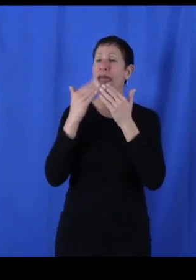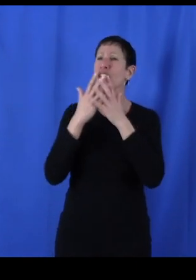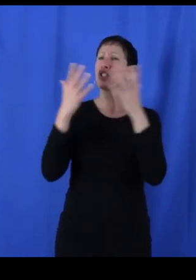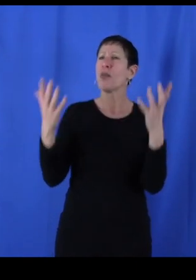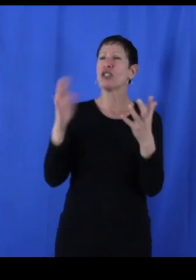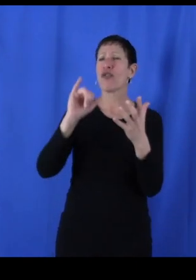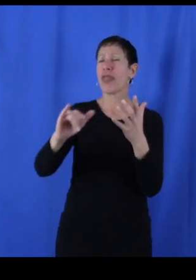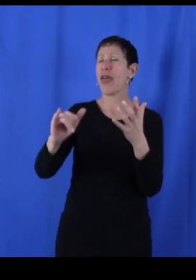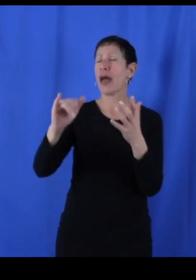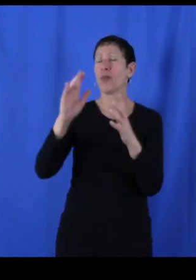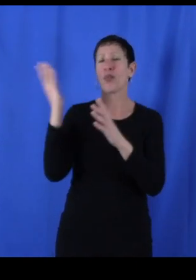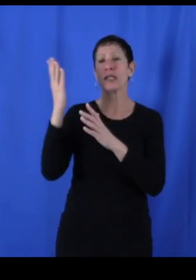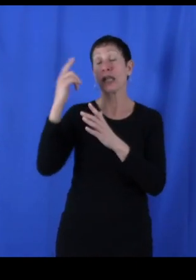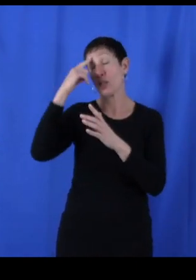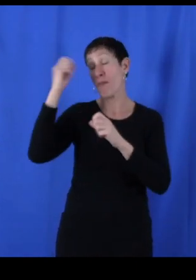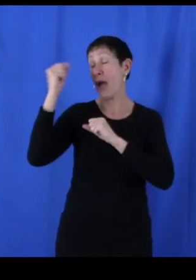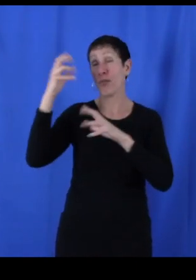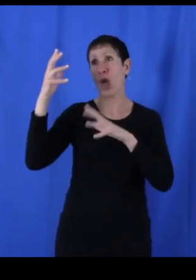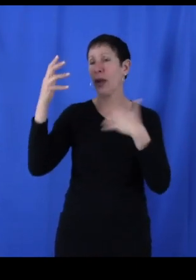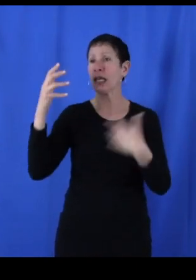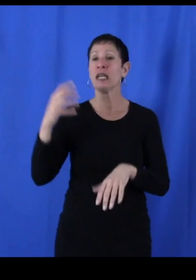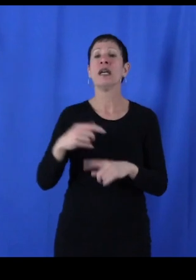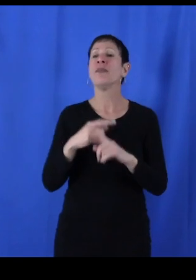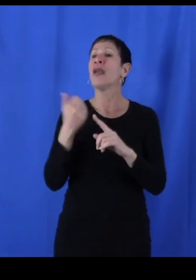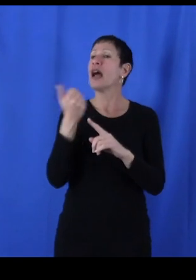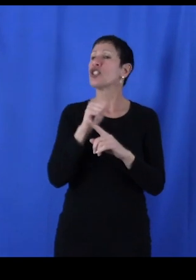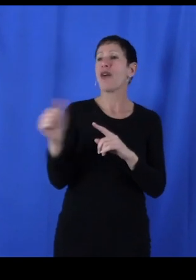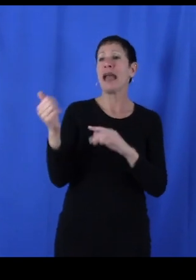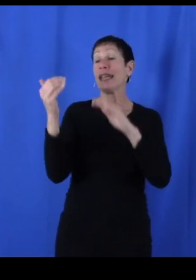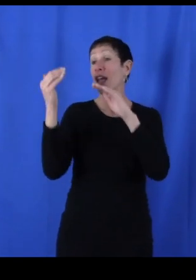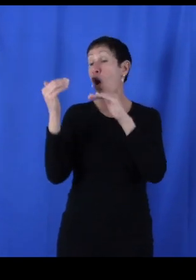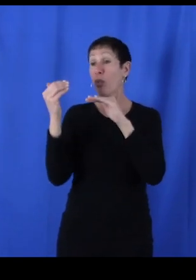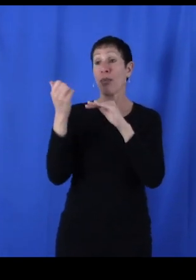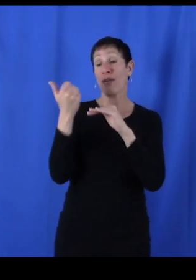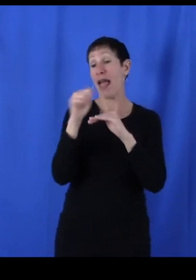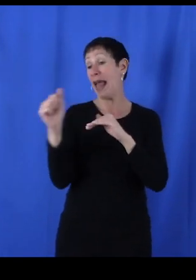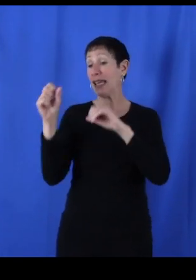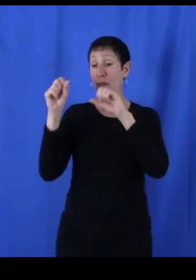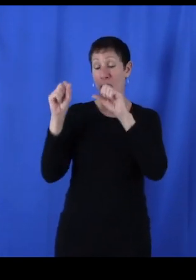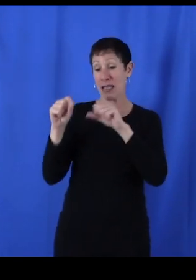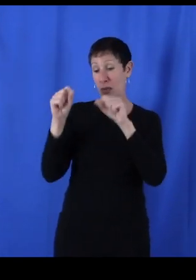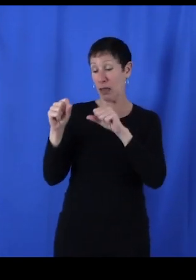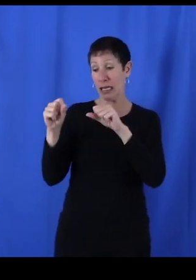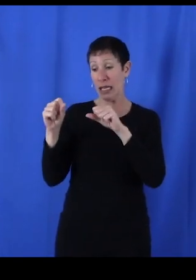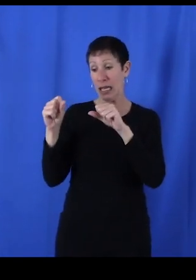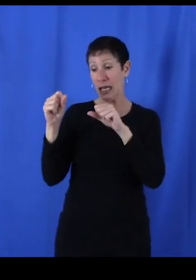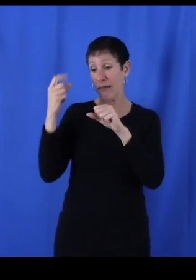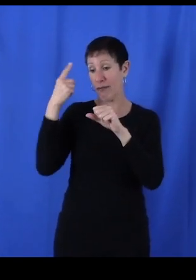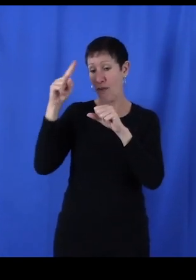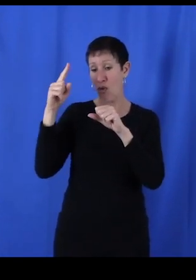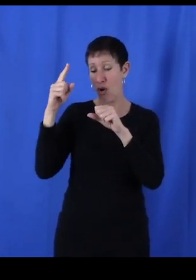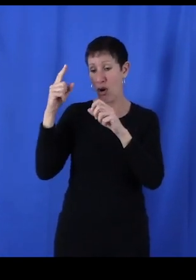presentation. Is there any hope or possibility in achieving